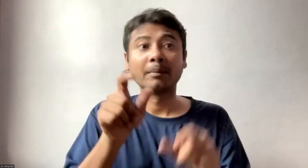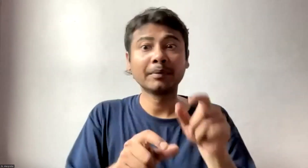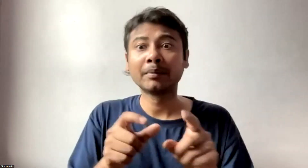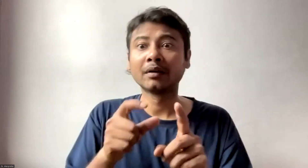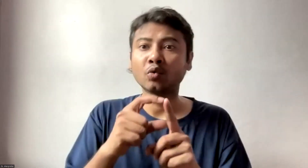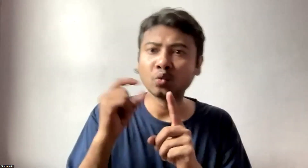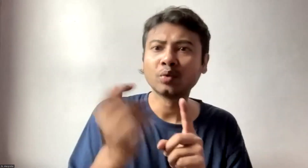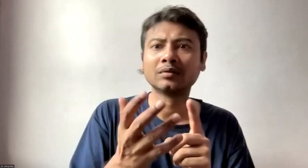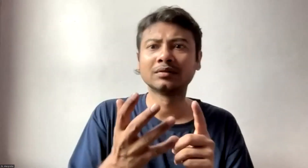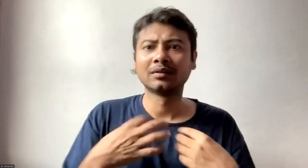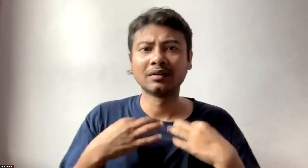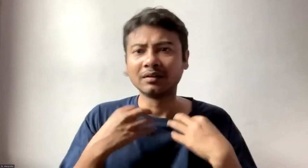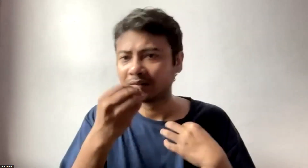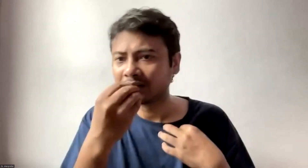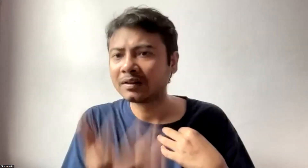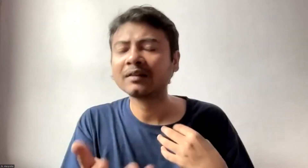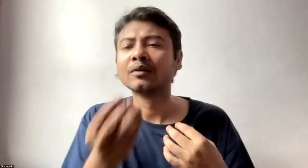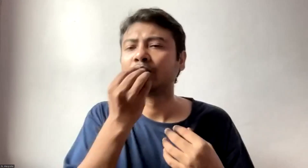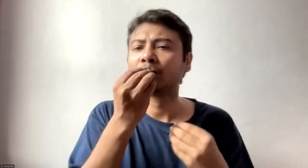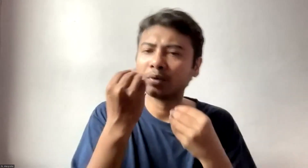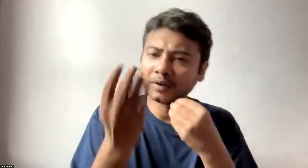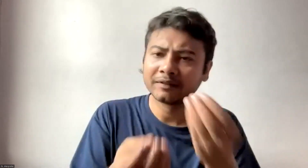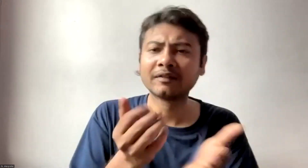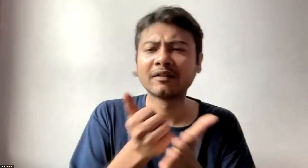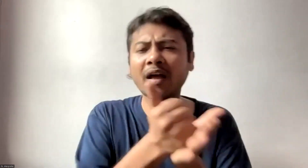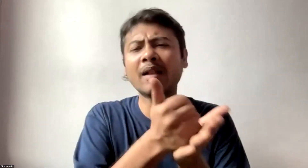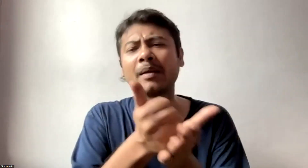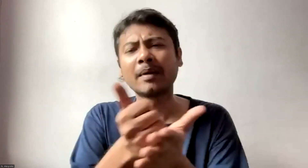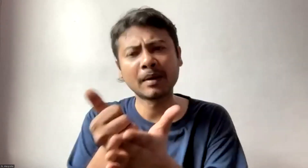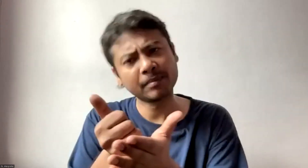Everything good is happening in their life and they're very satisfied.